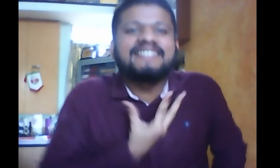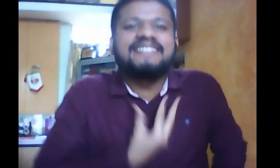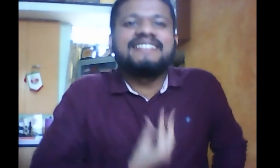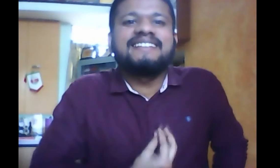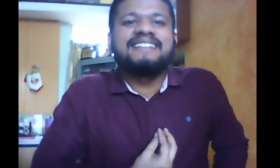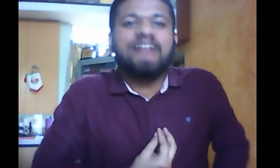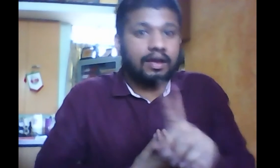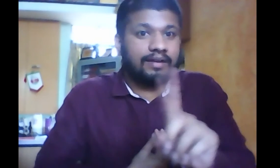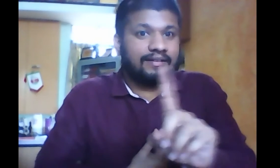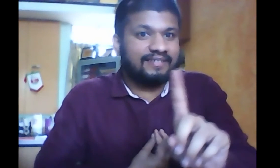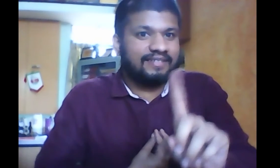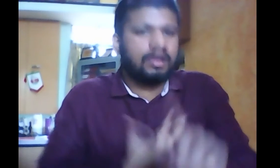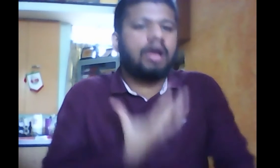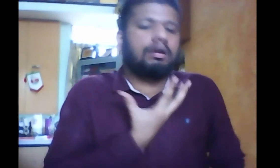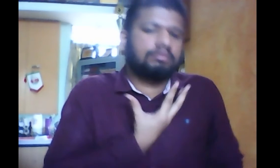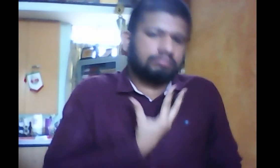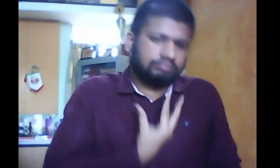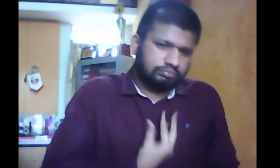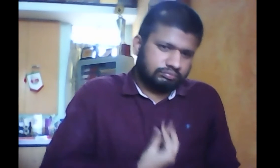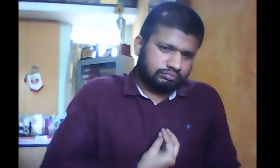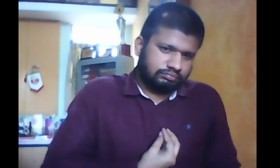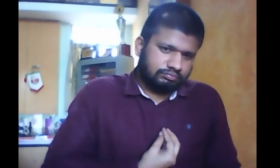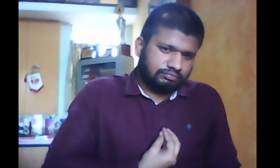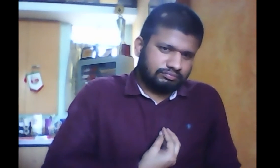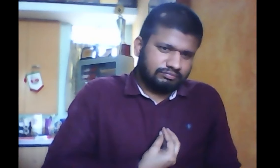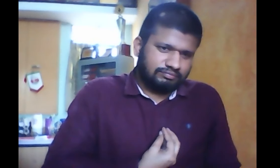Not smiling face. So it's like sad. I'm sad.